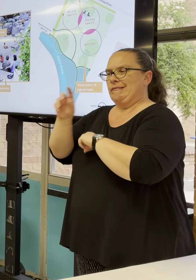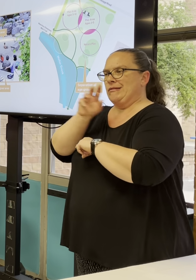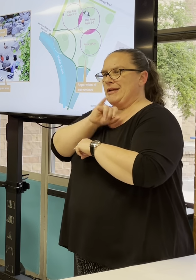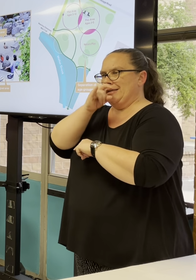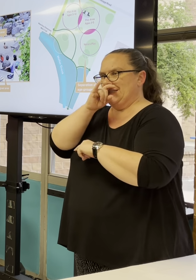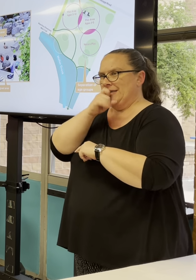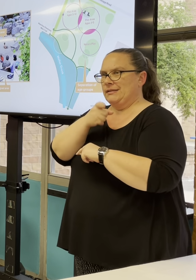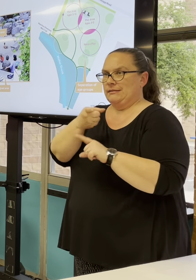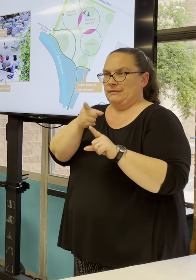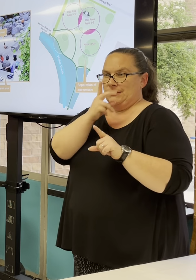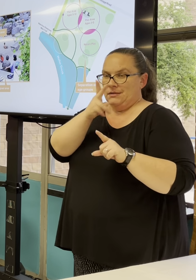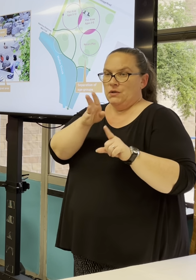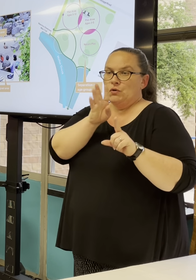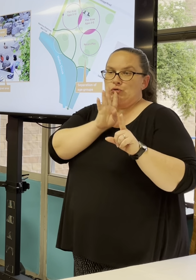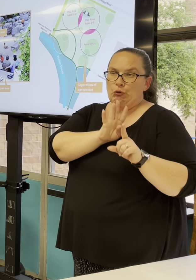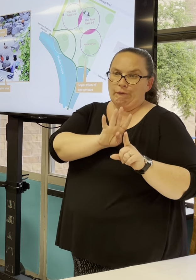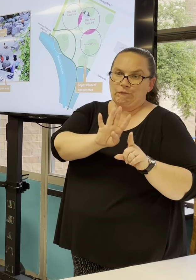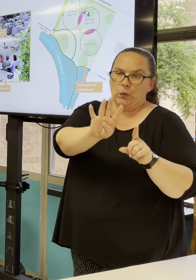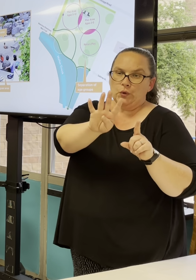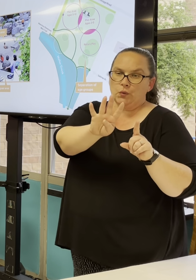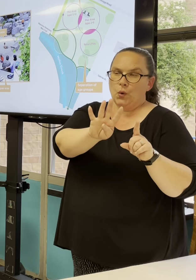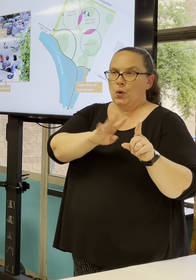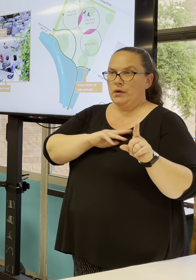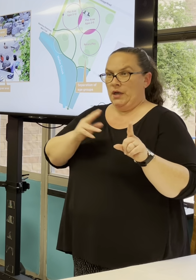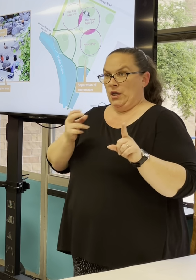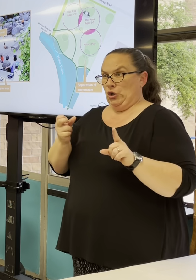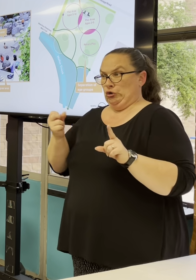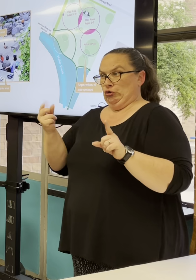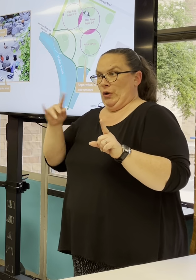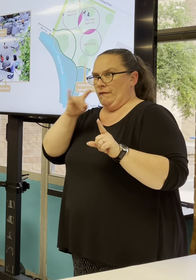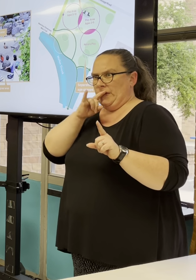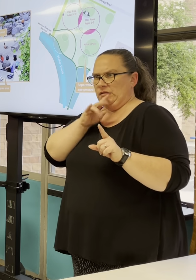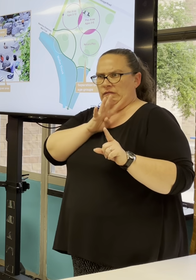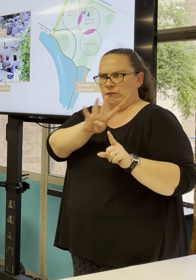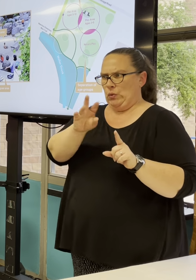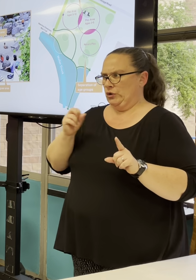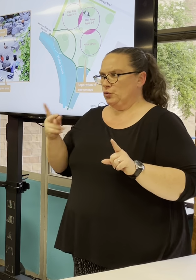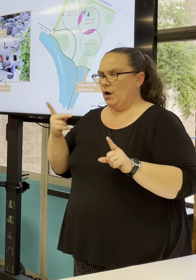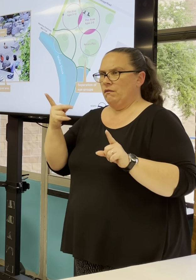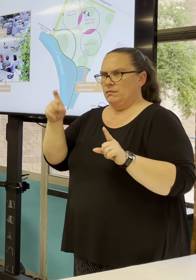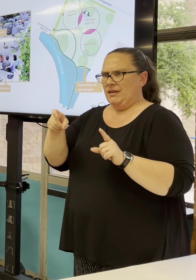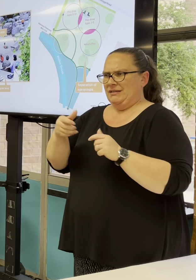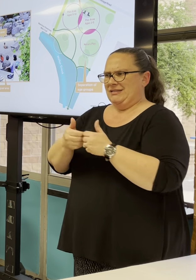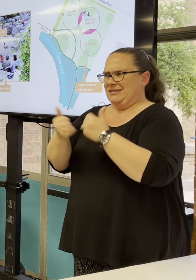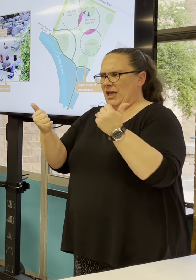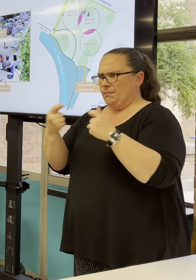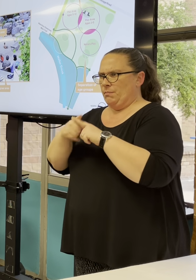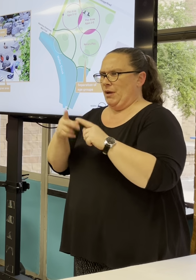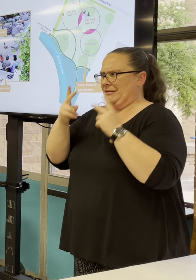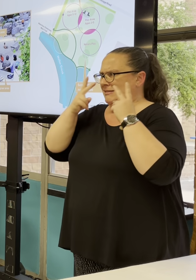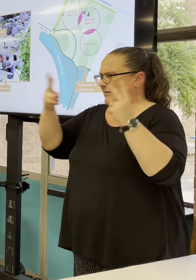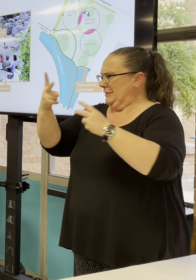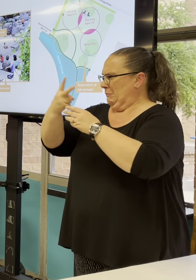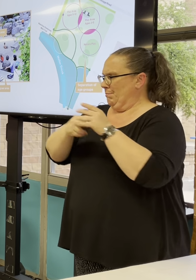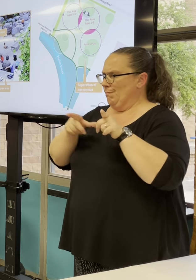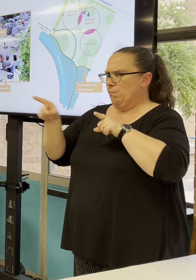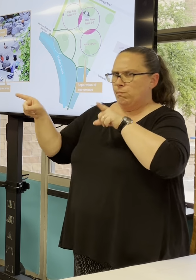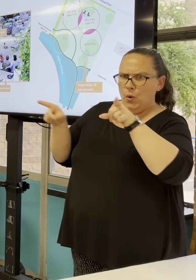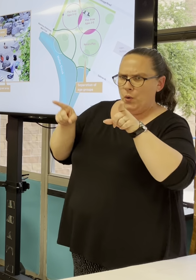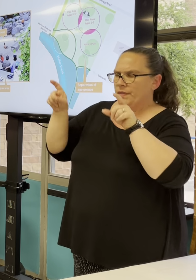your 4-year-old and your 12-year-old, right? That's a hard thing to calibrate. They need to be separated, but you need to see both. So we're being